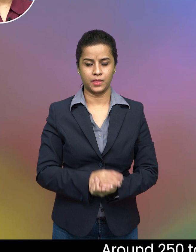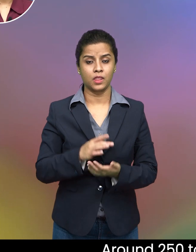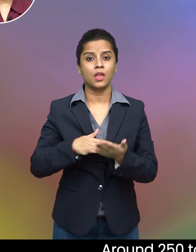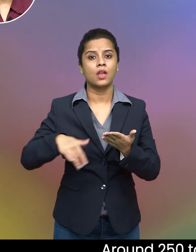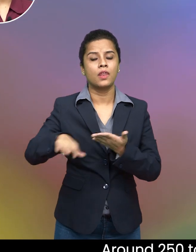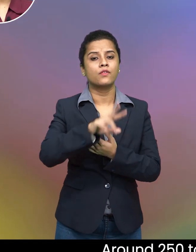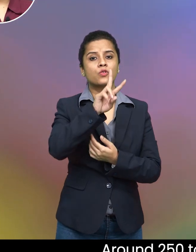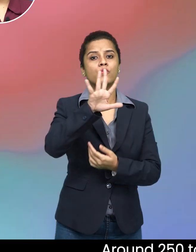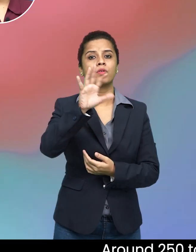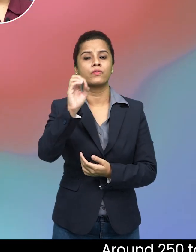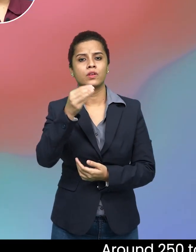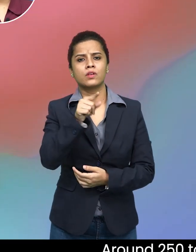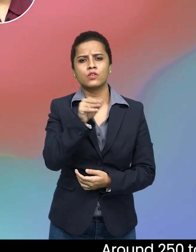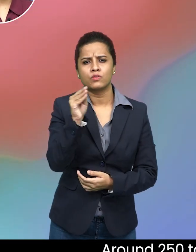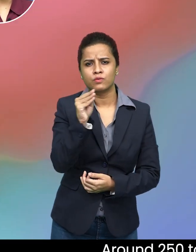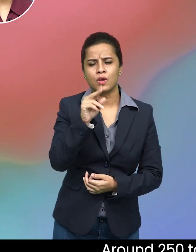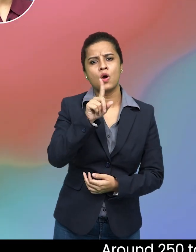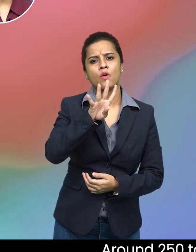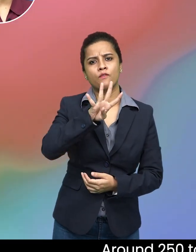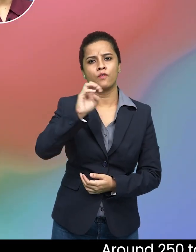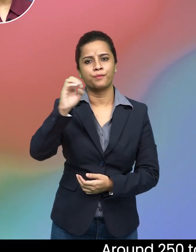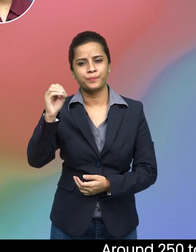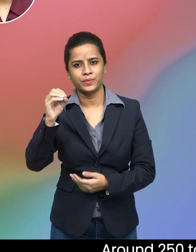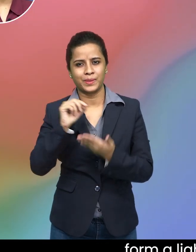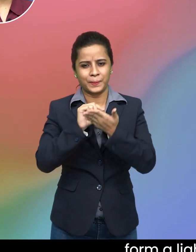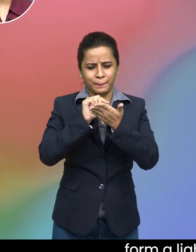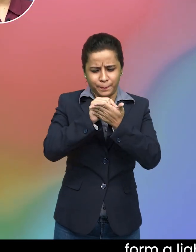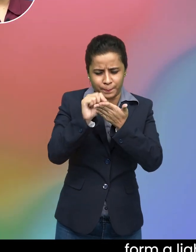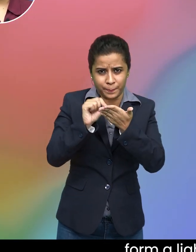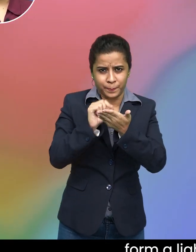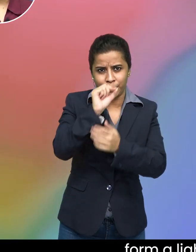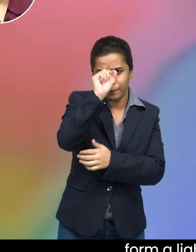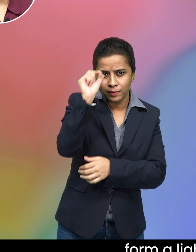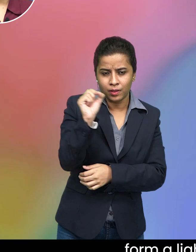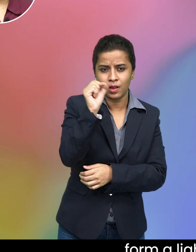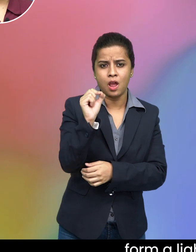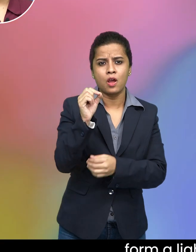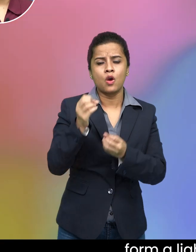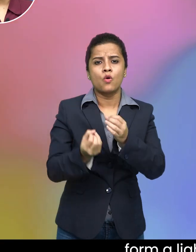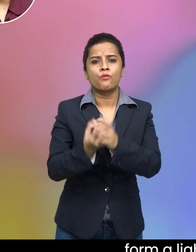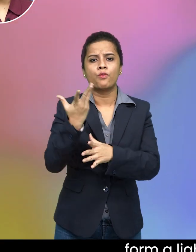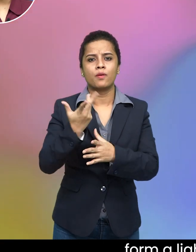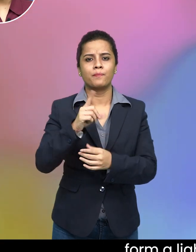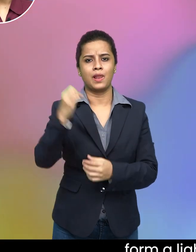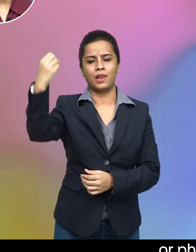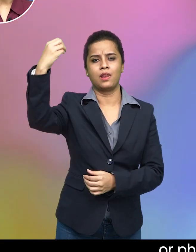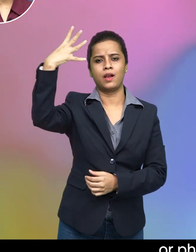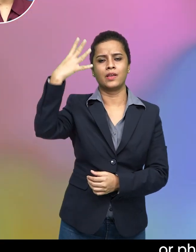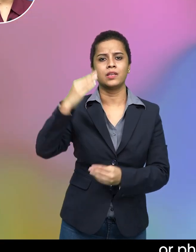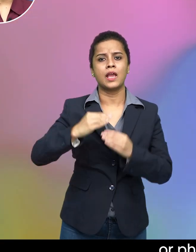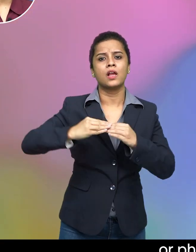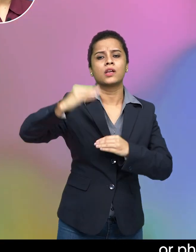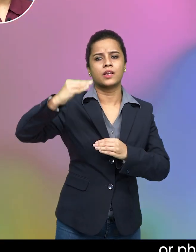Around 250 to 400 pigment molecules form a light harvesting complex